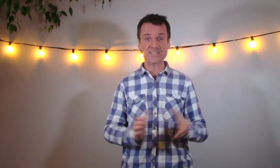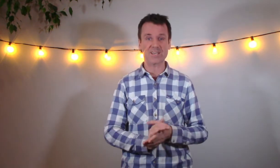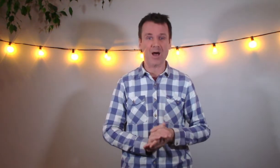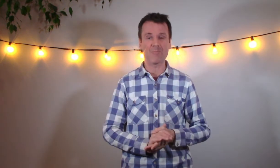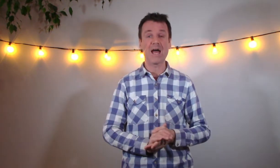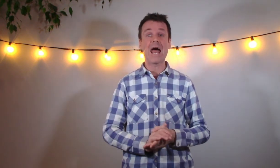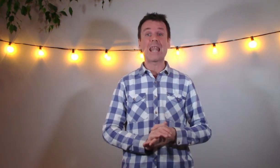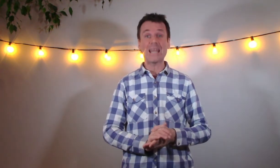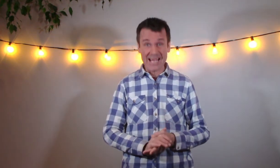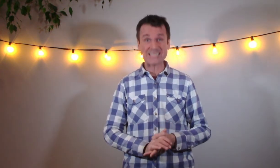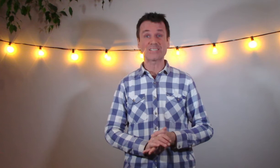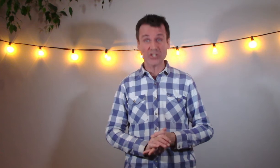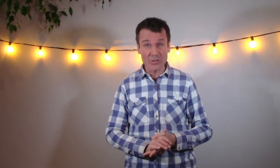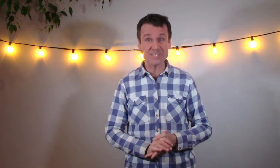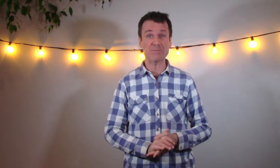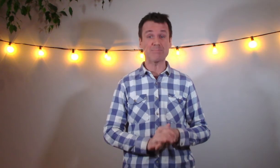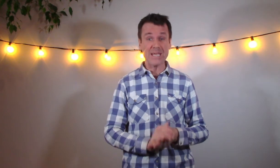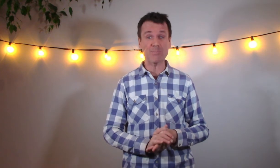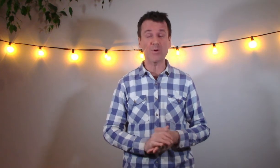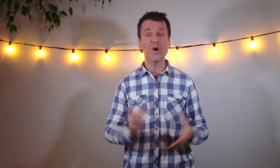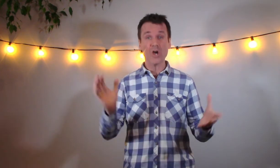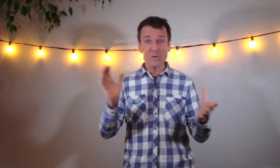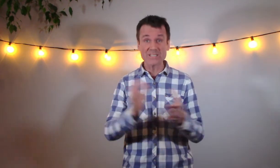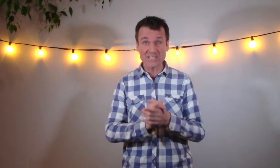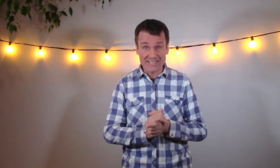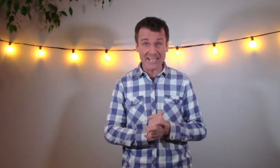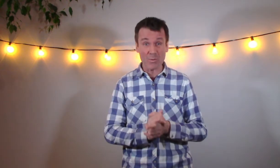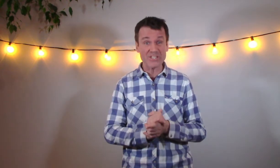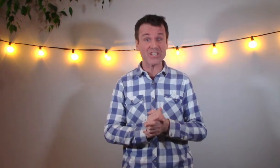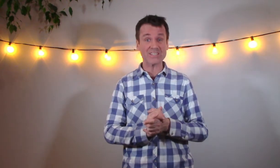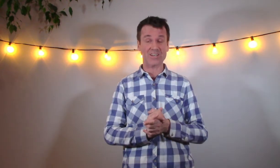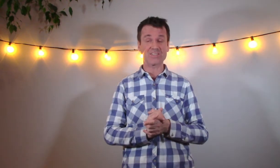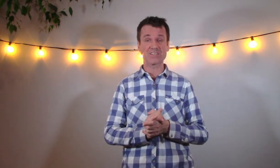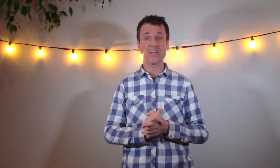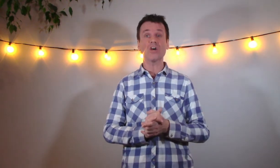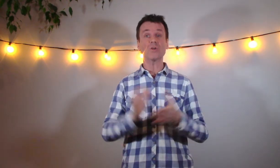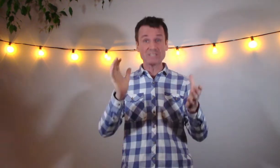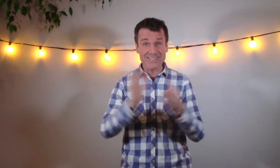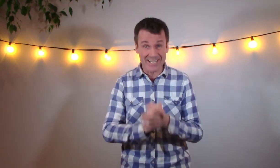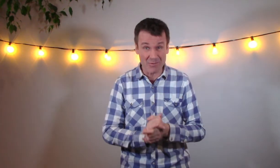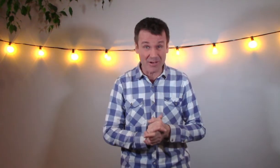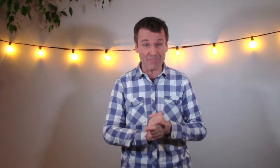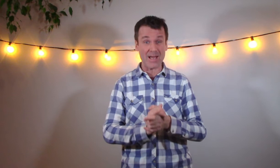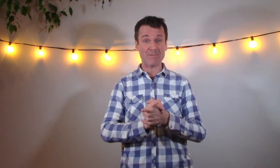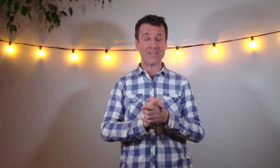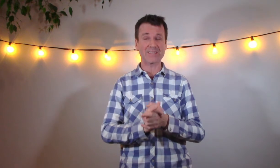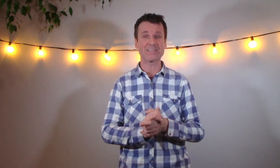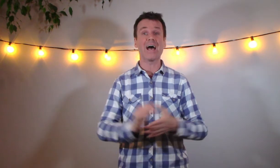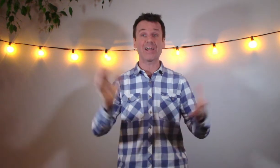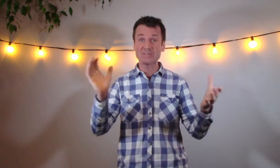come, let's choose to be people who stick with Jesus, who stick with our families, and who